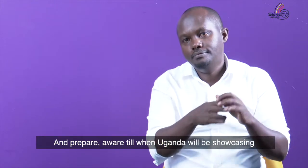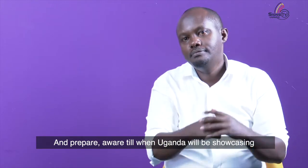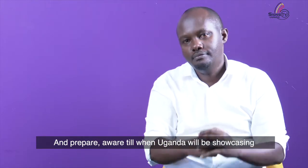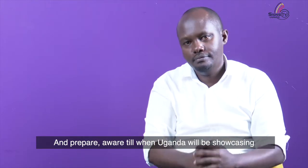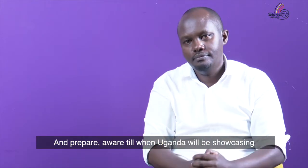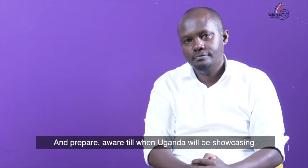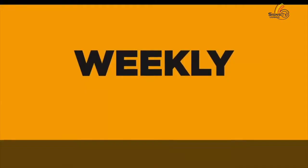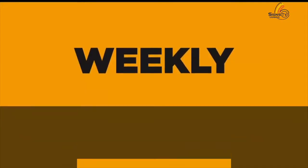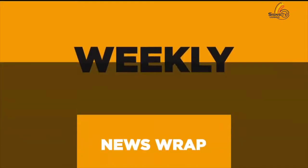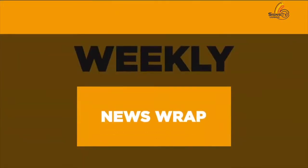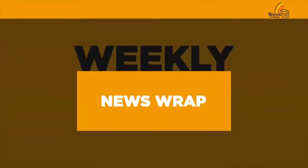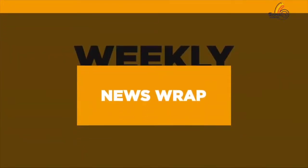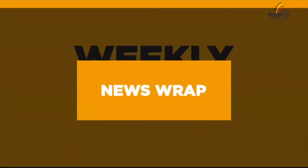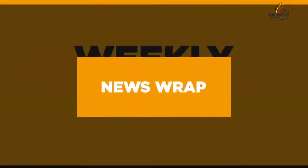showcasing.